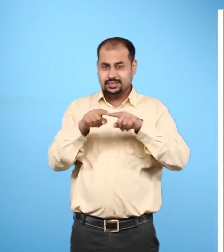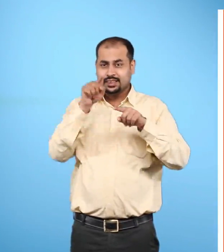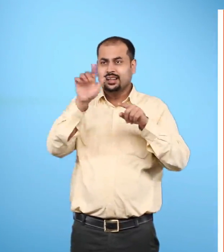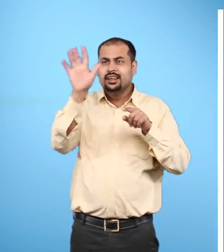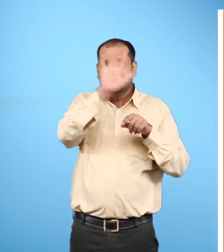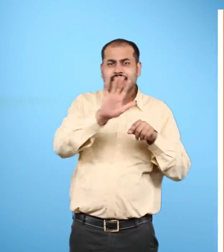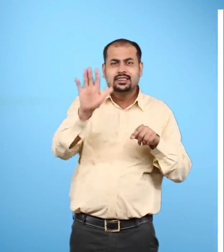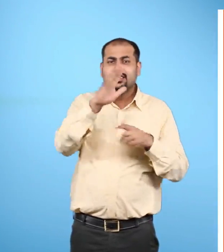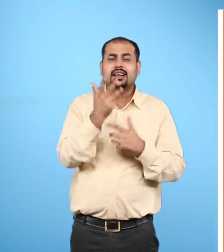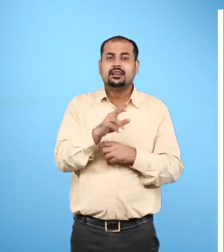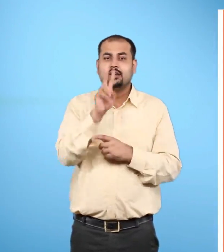centimeters.